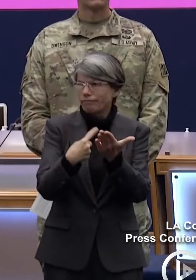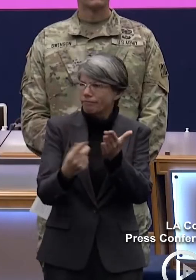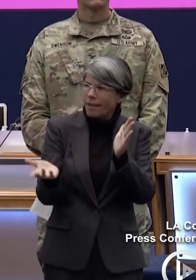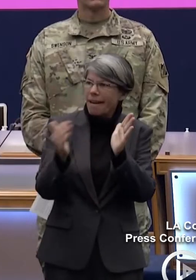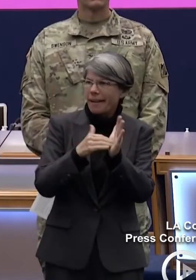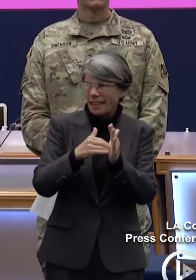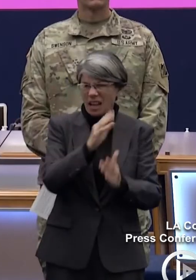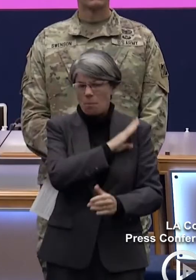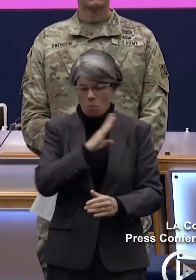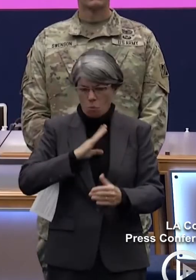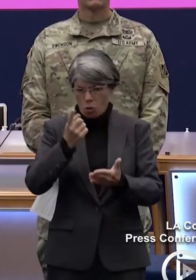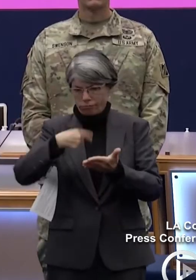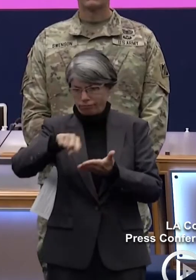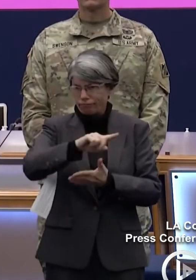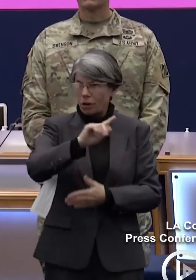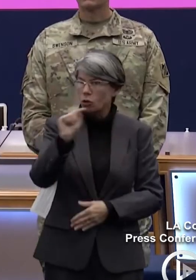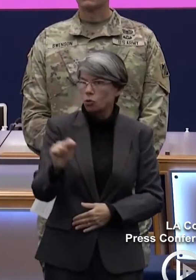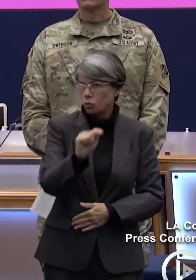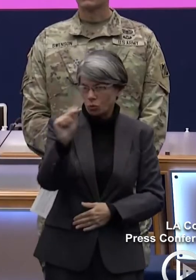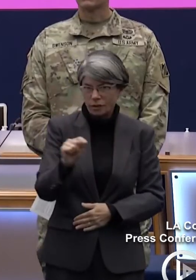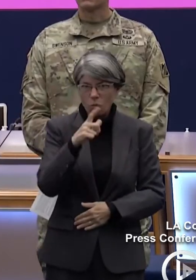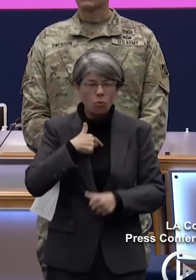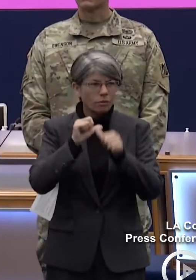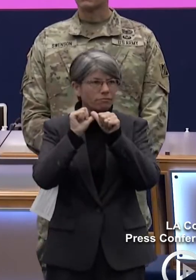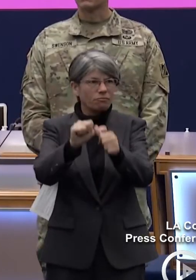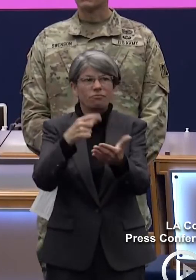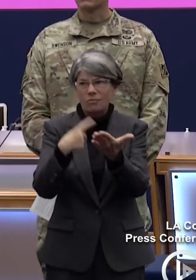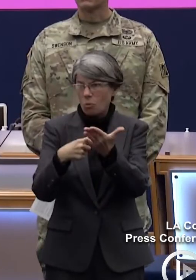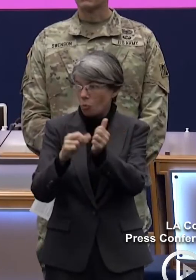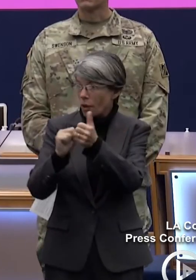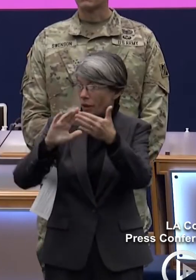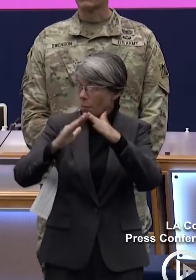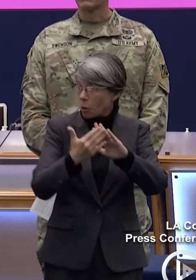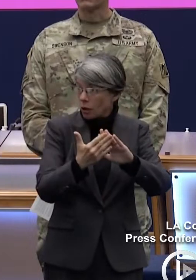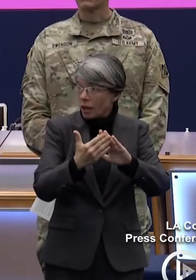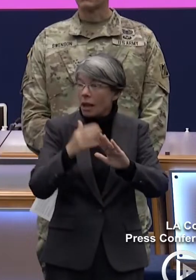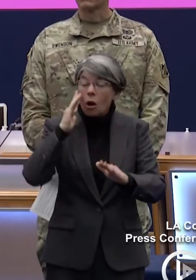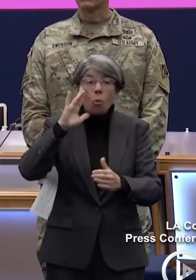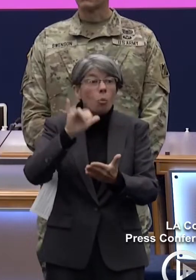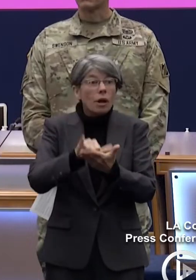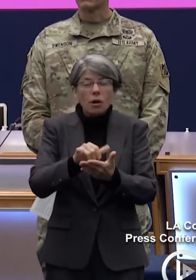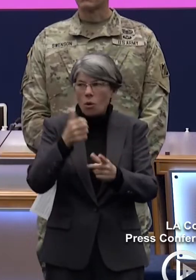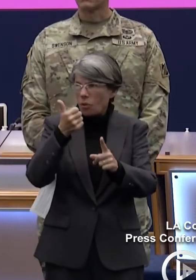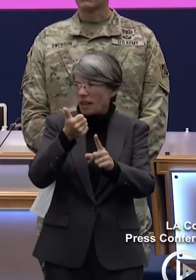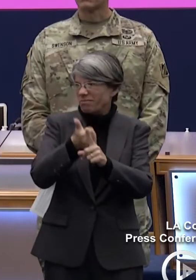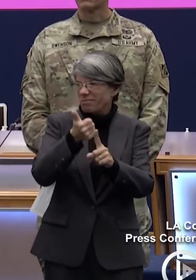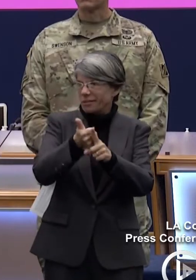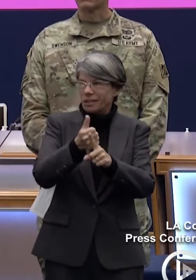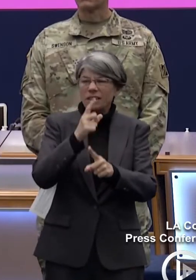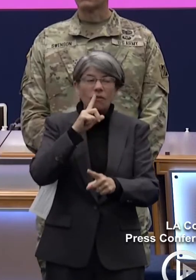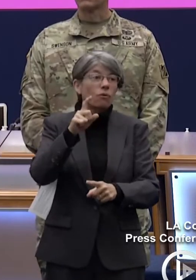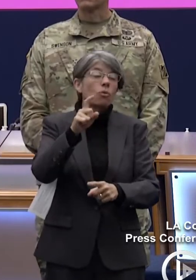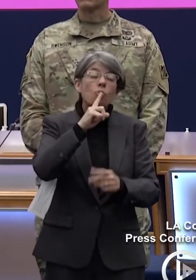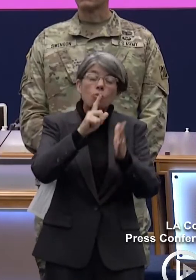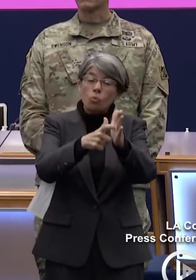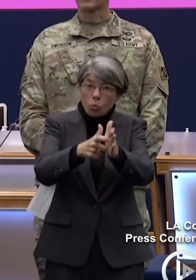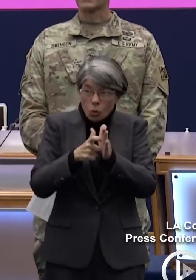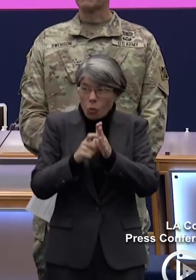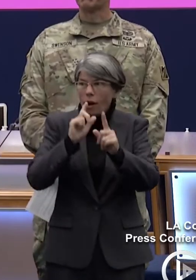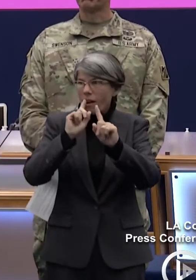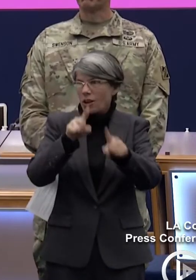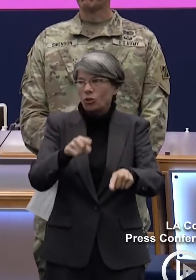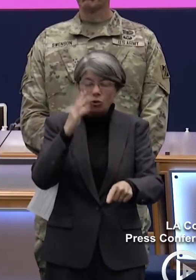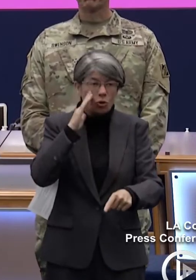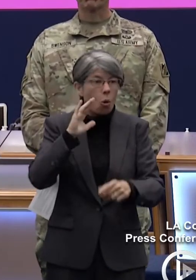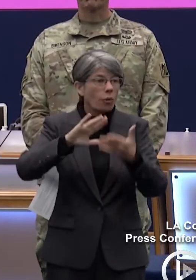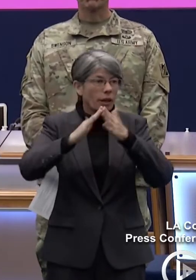at our board next Tuesday. We will continue discussing it with the community, and we know that they deserve answers in order to know